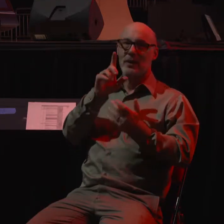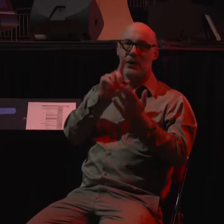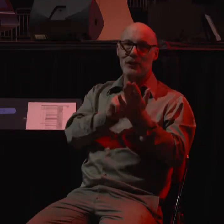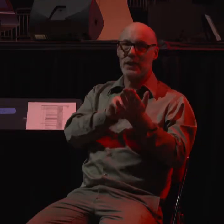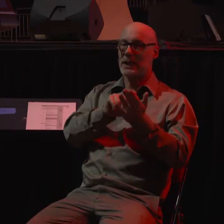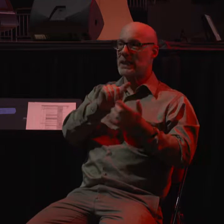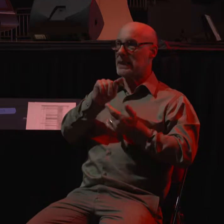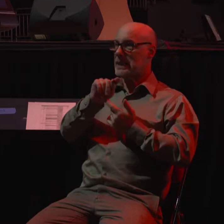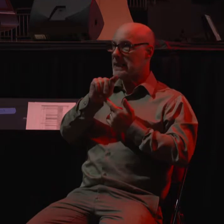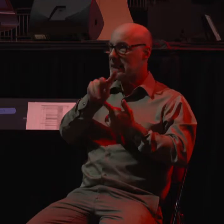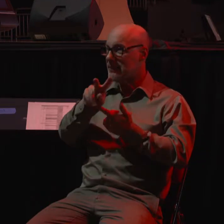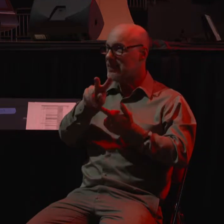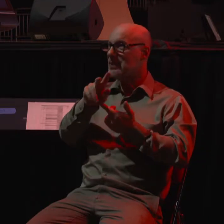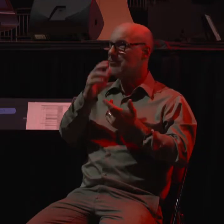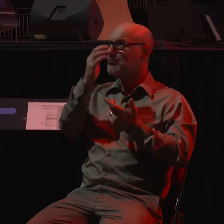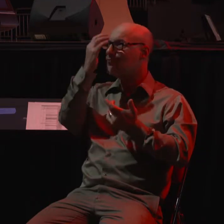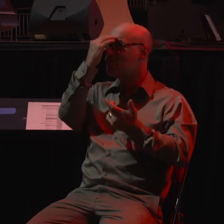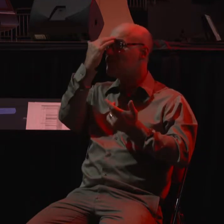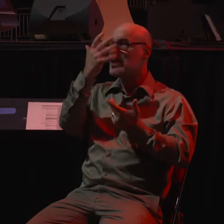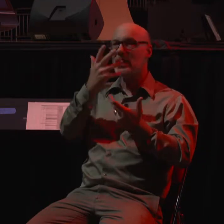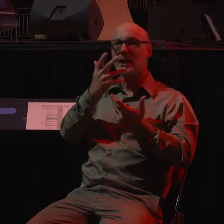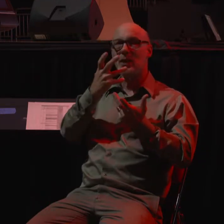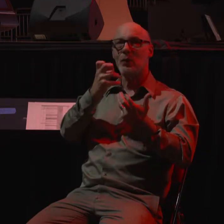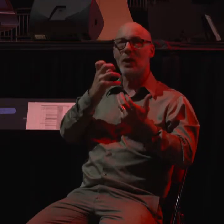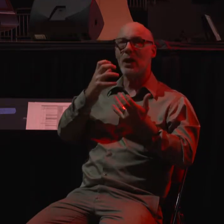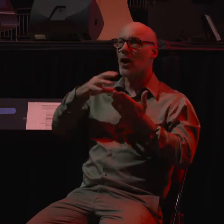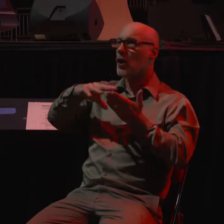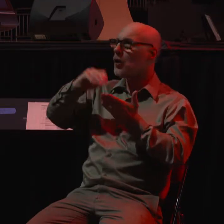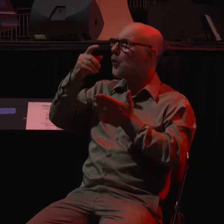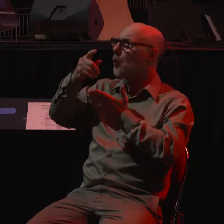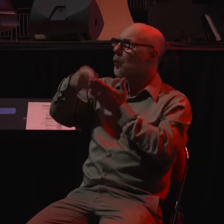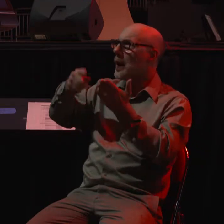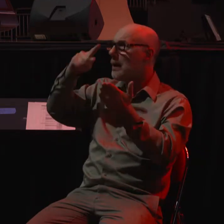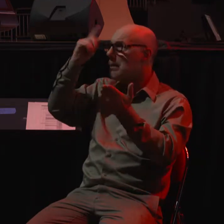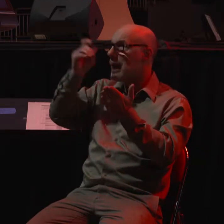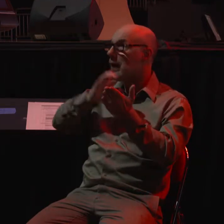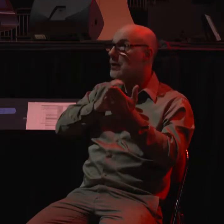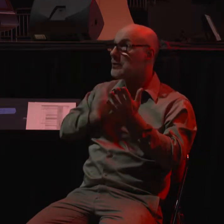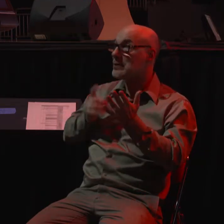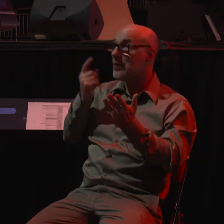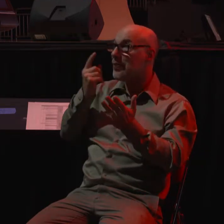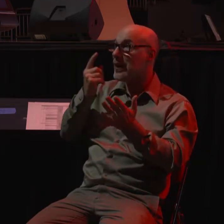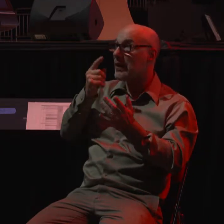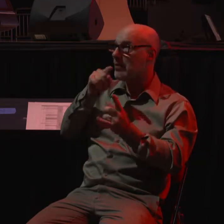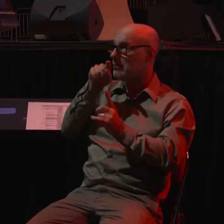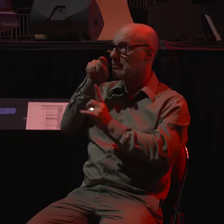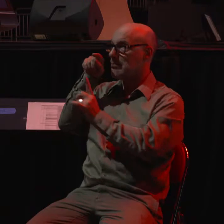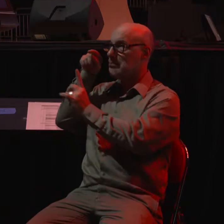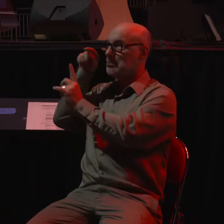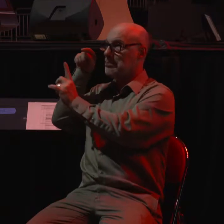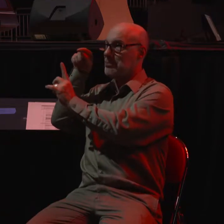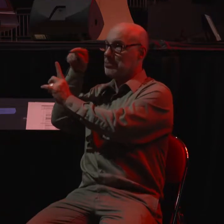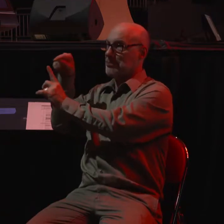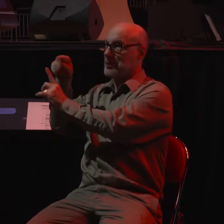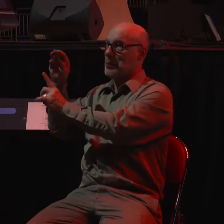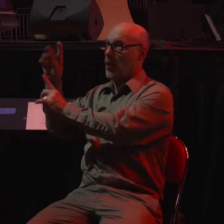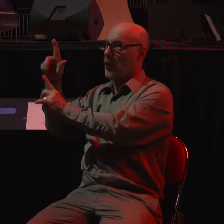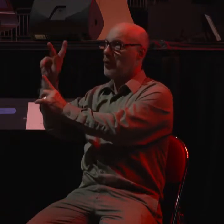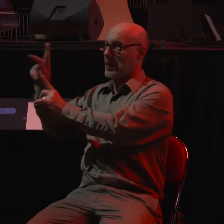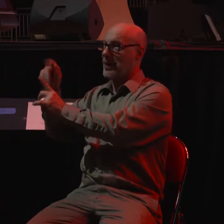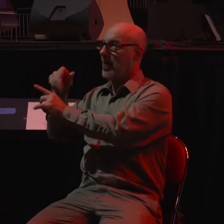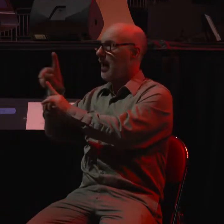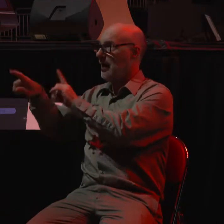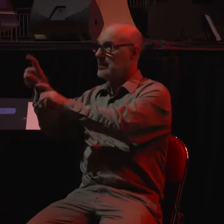when people want to know something about civil rights or know what a Black Christian thinks about this, they go to this young